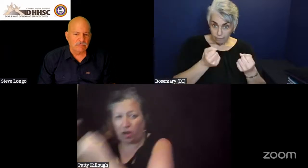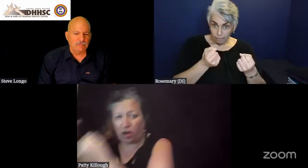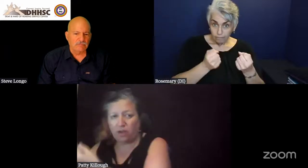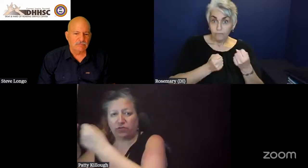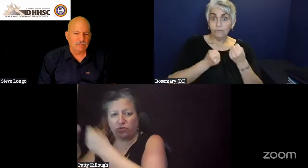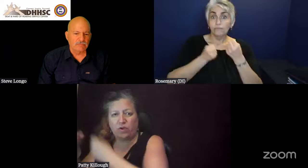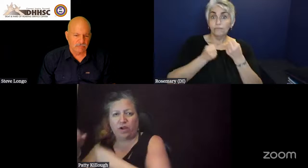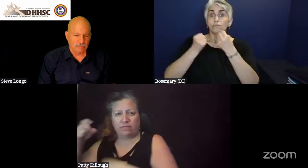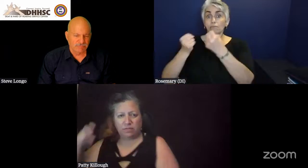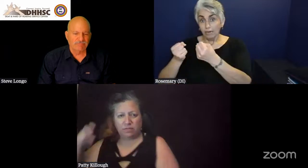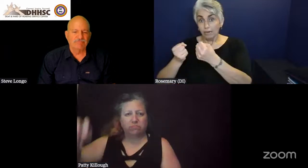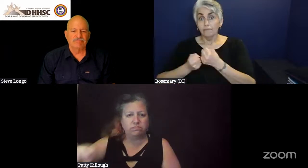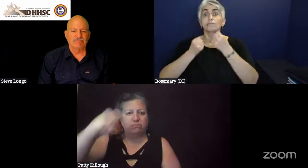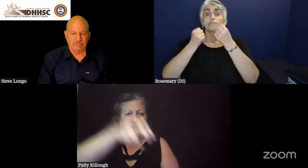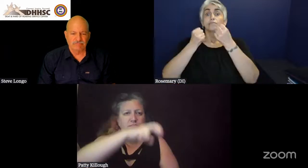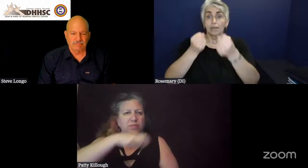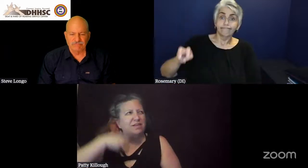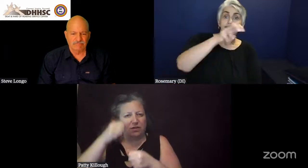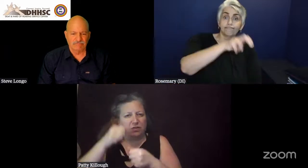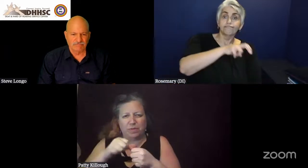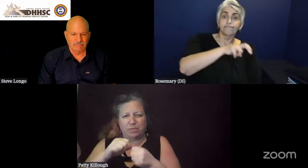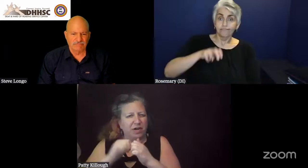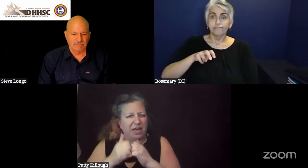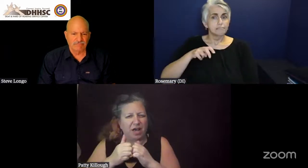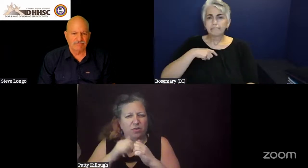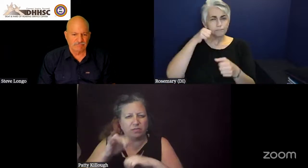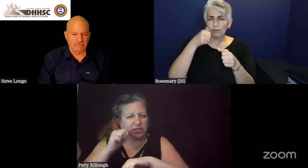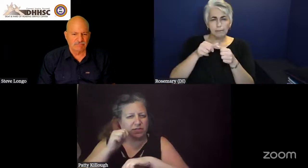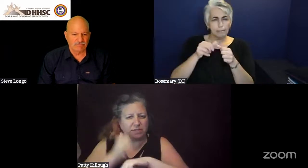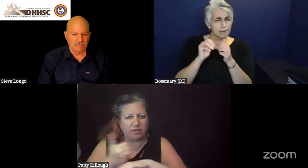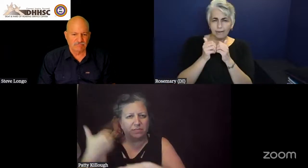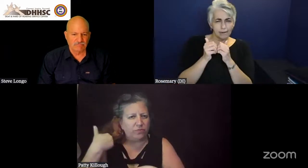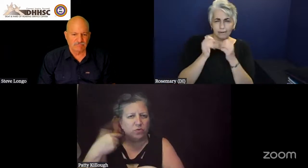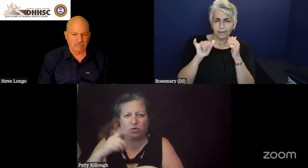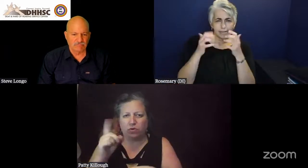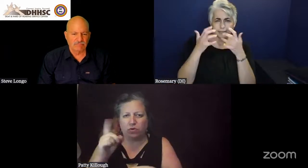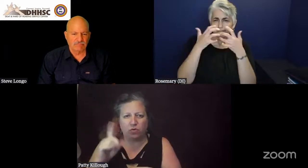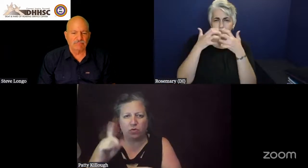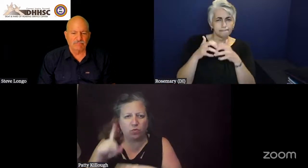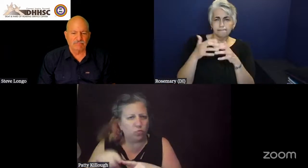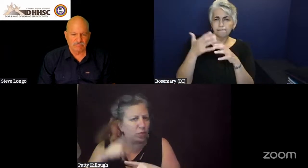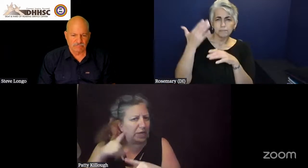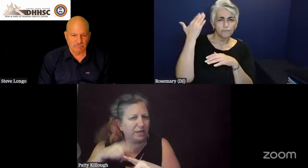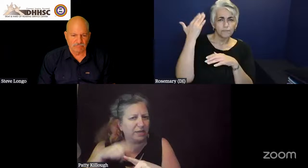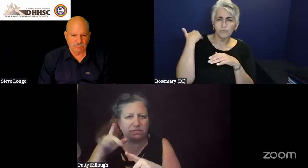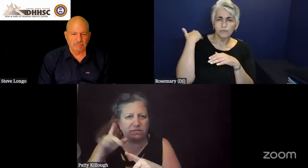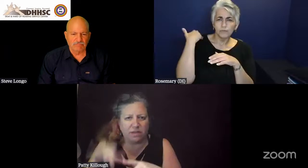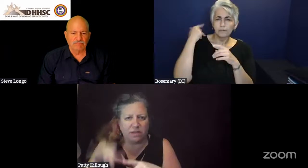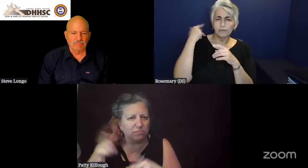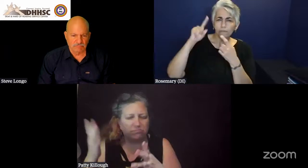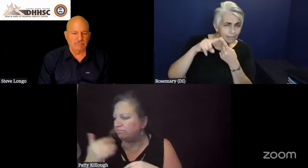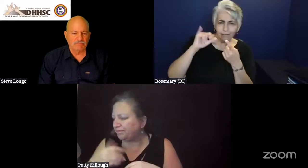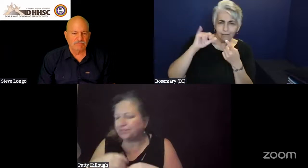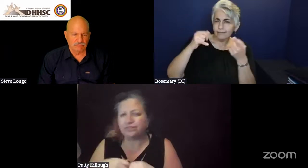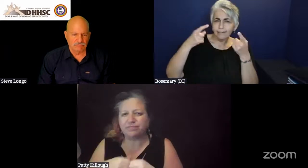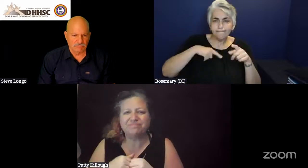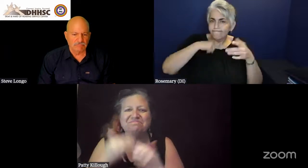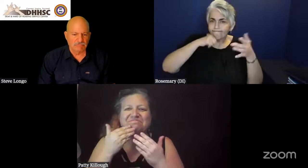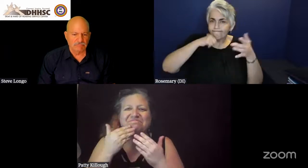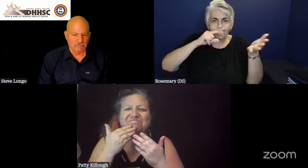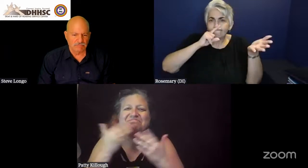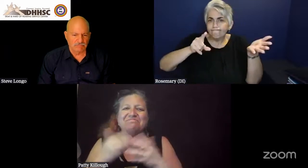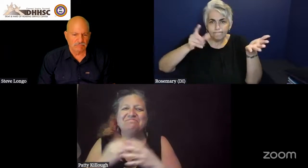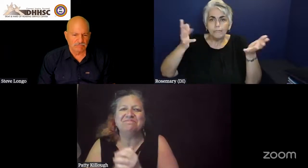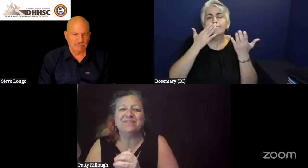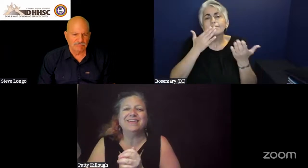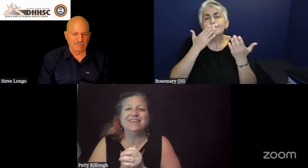past, the board drove from one to the other. I don't recall how that